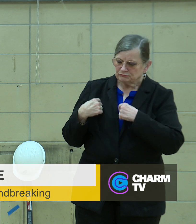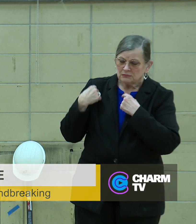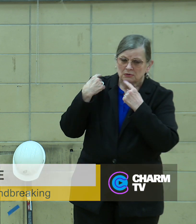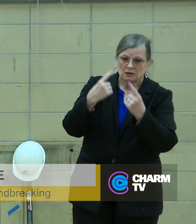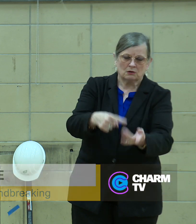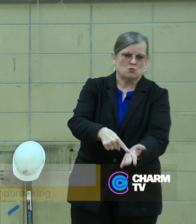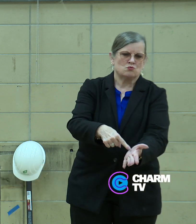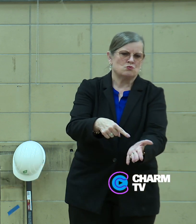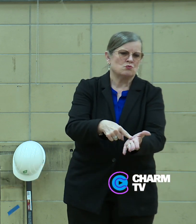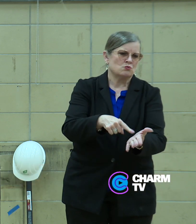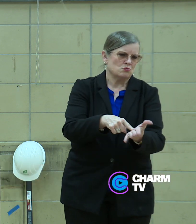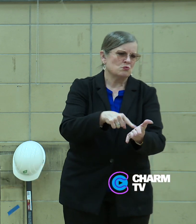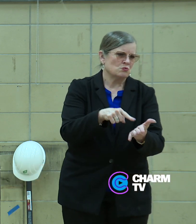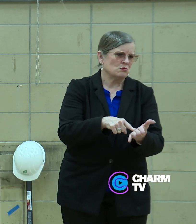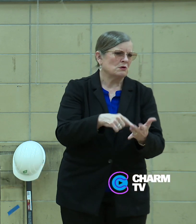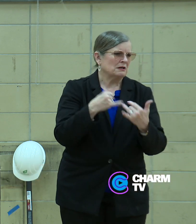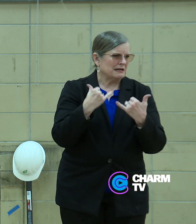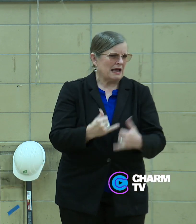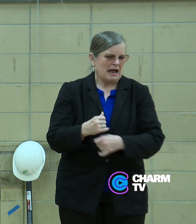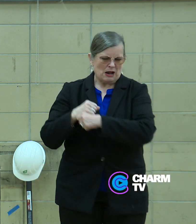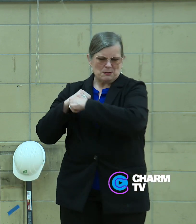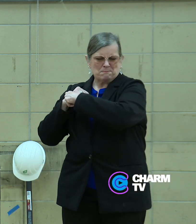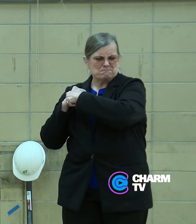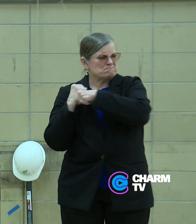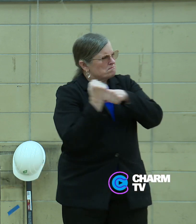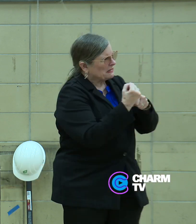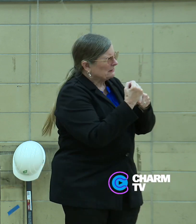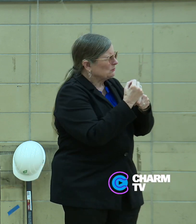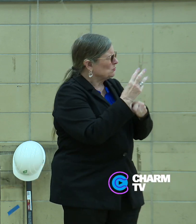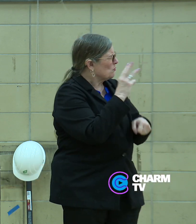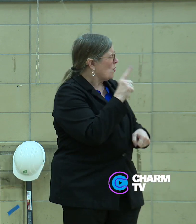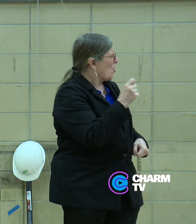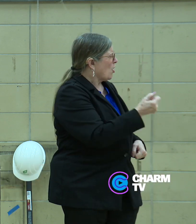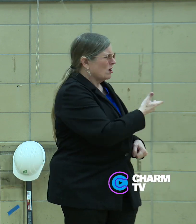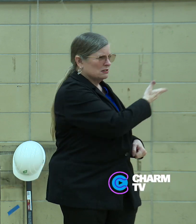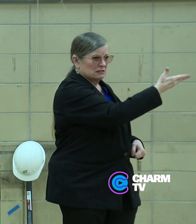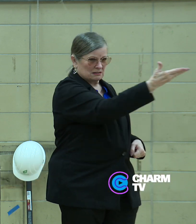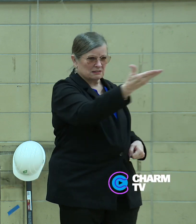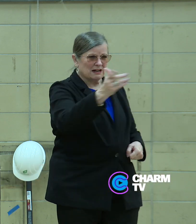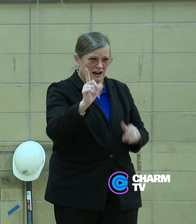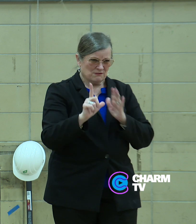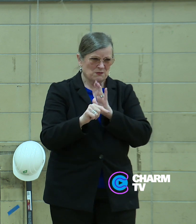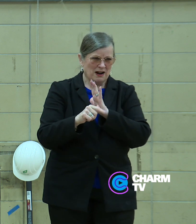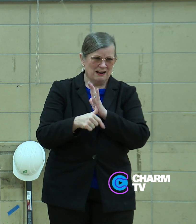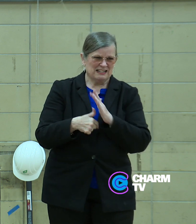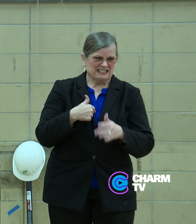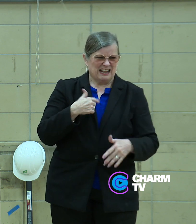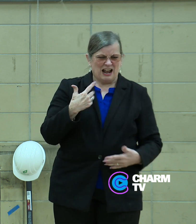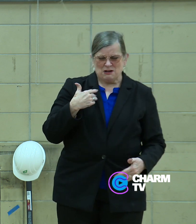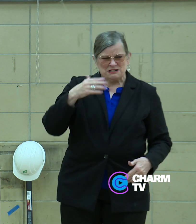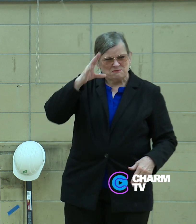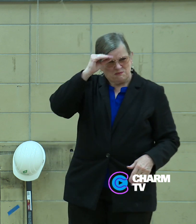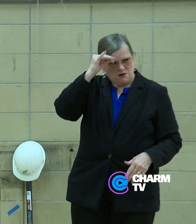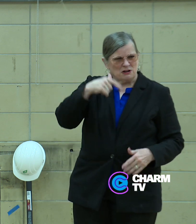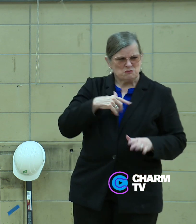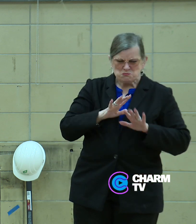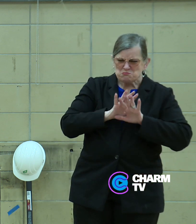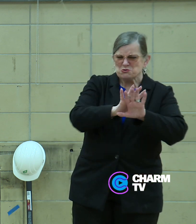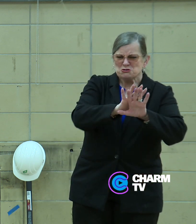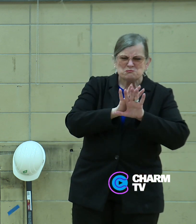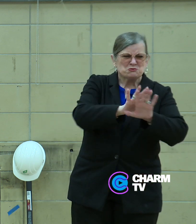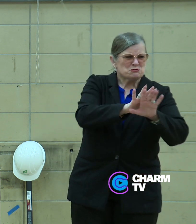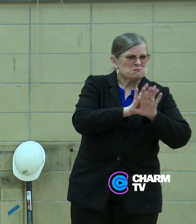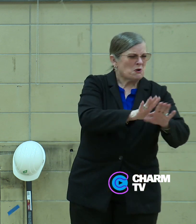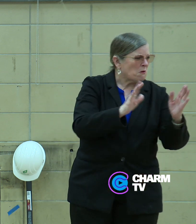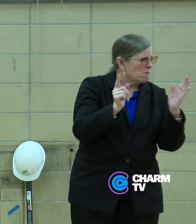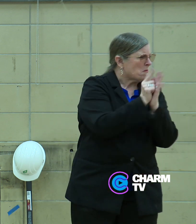to bust down the wall versus throw somebody into the wall as a young man. As we move forward with the program and break ground